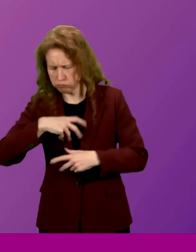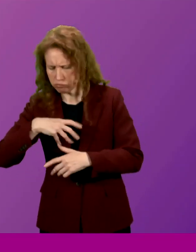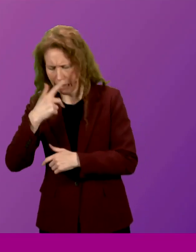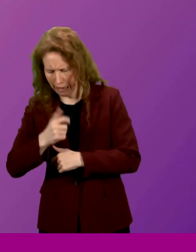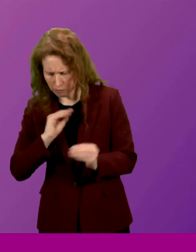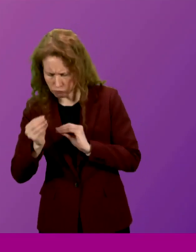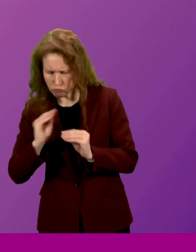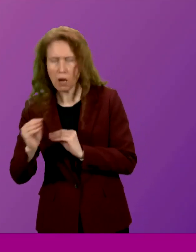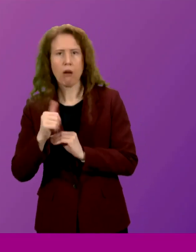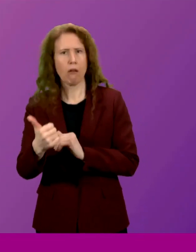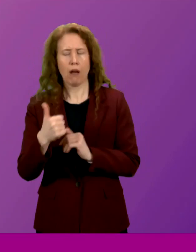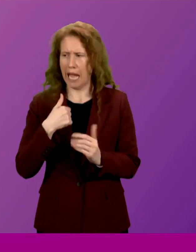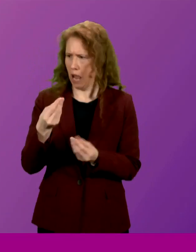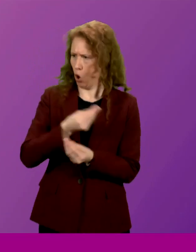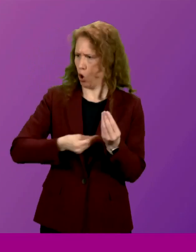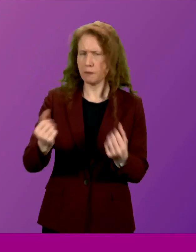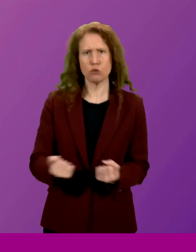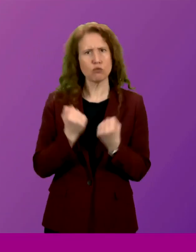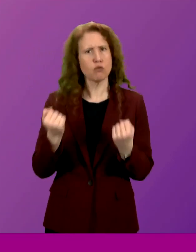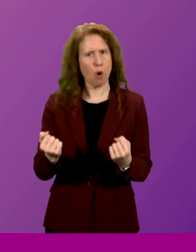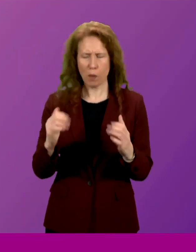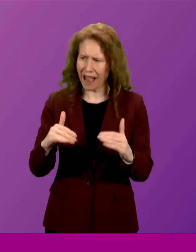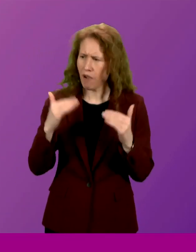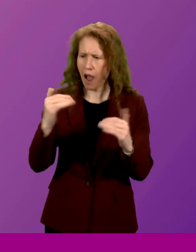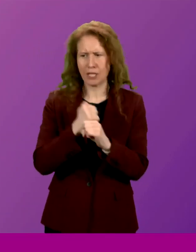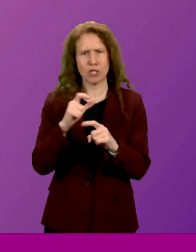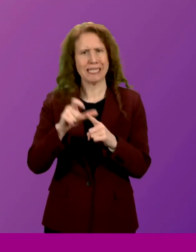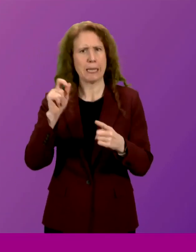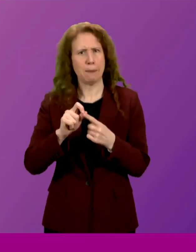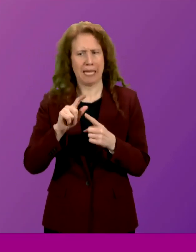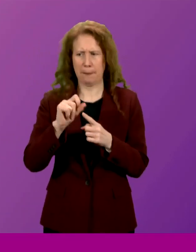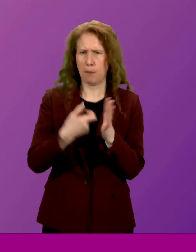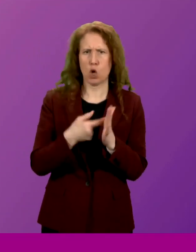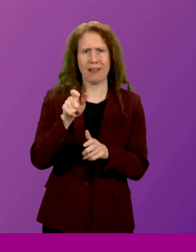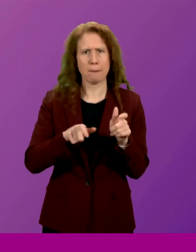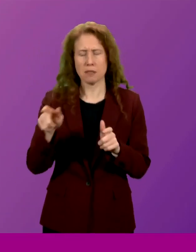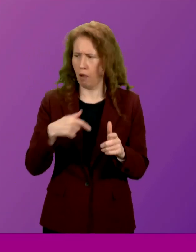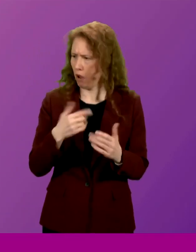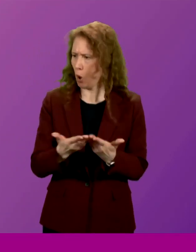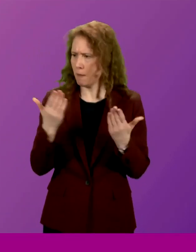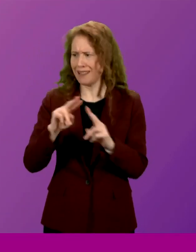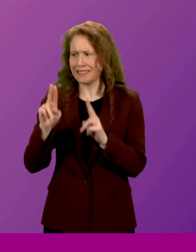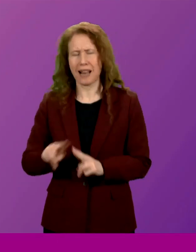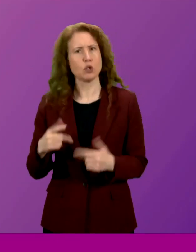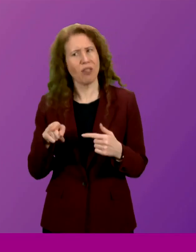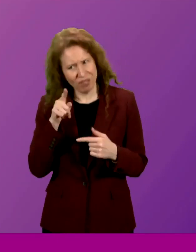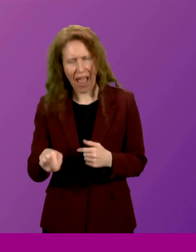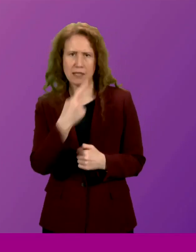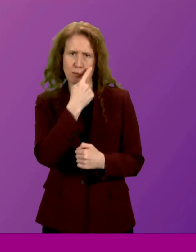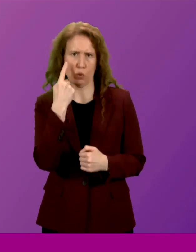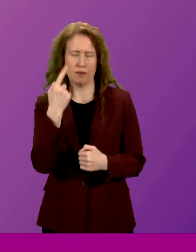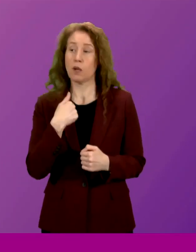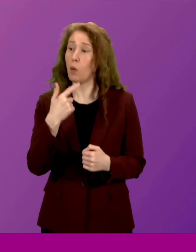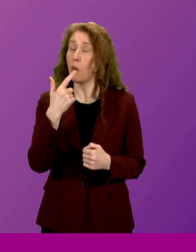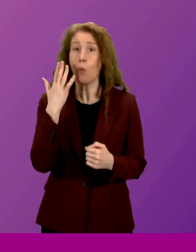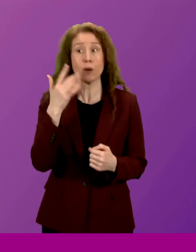manner, and the fact that our economy is strong with high GDP per capita in an international comparison. That demonstrates that where we're able